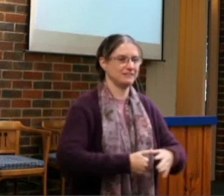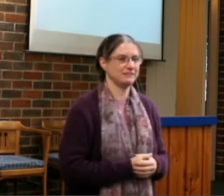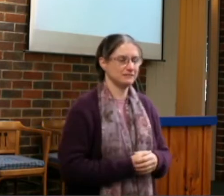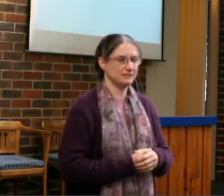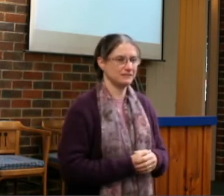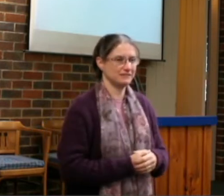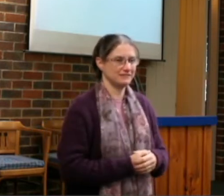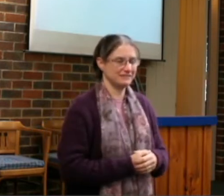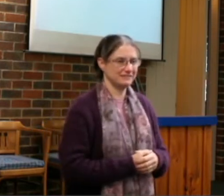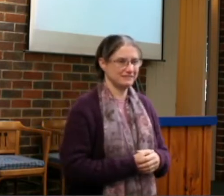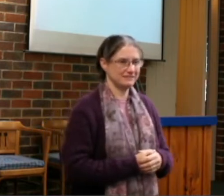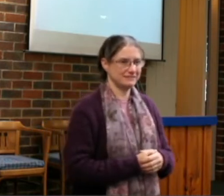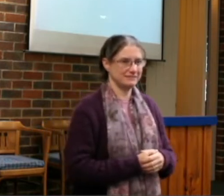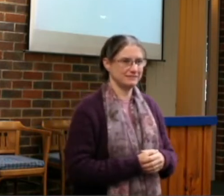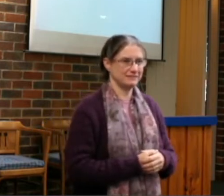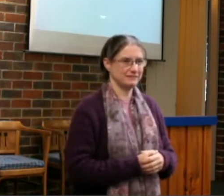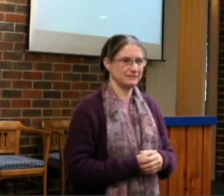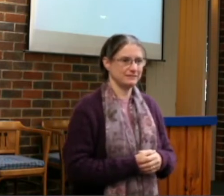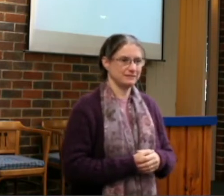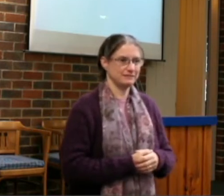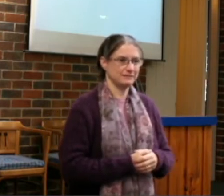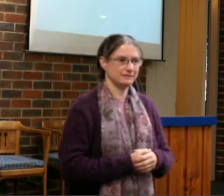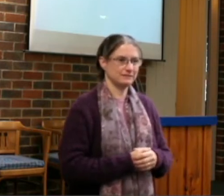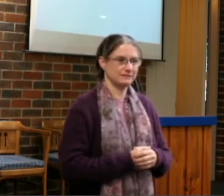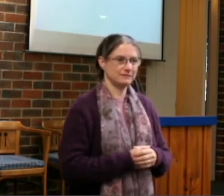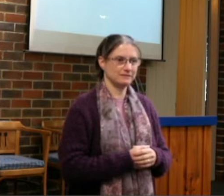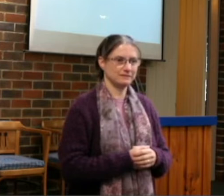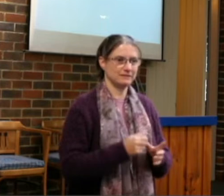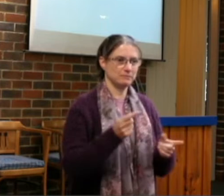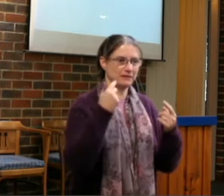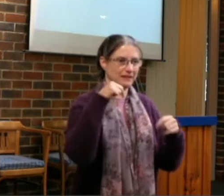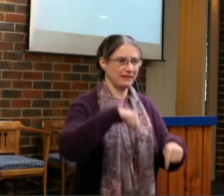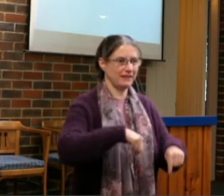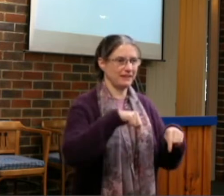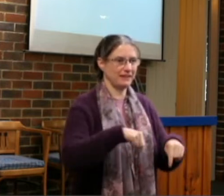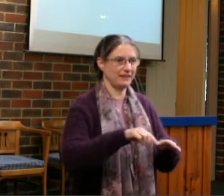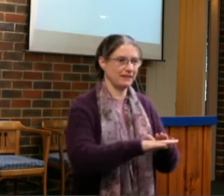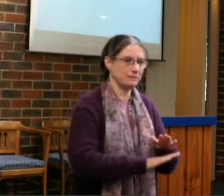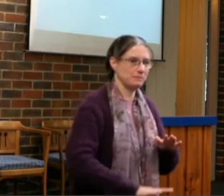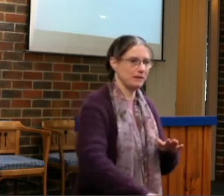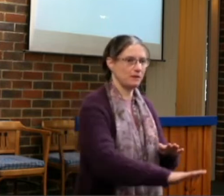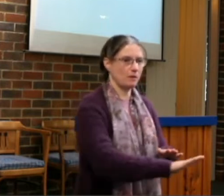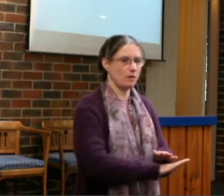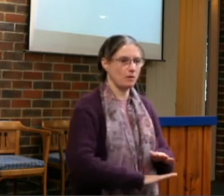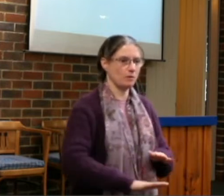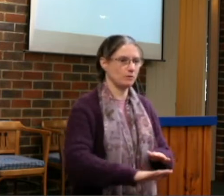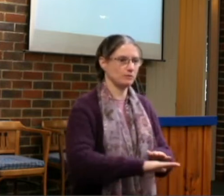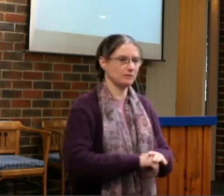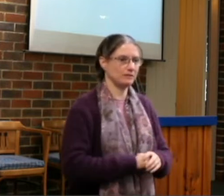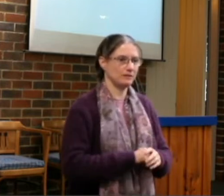shine. But God who called me here